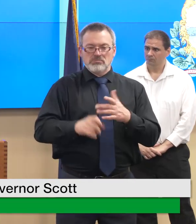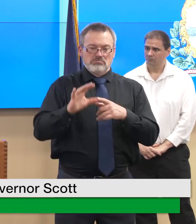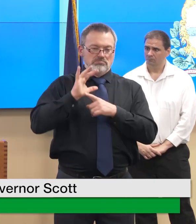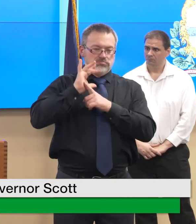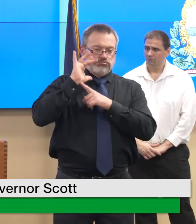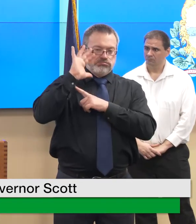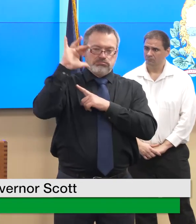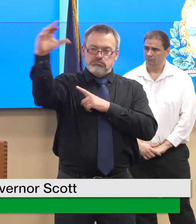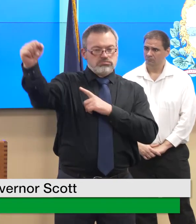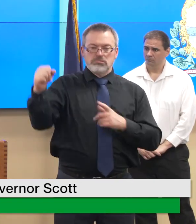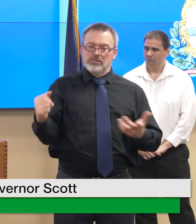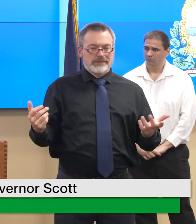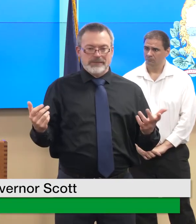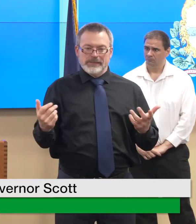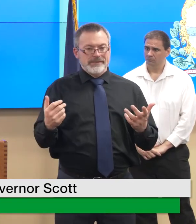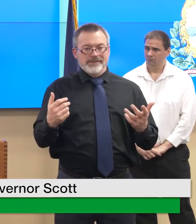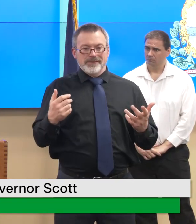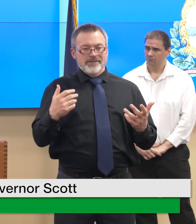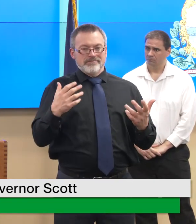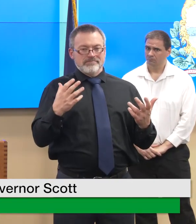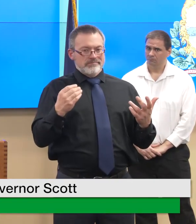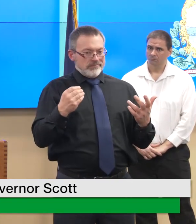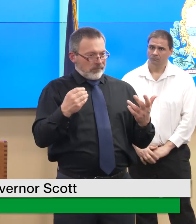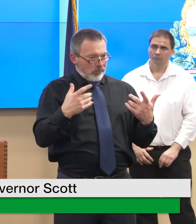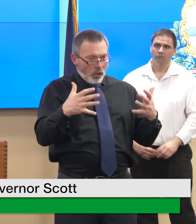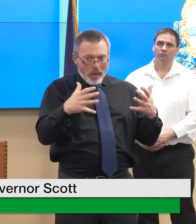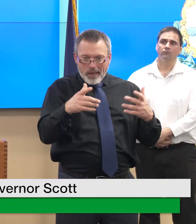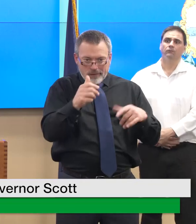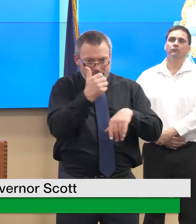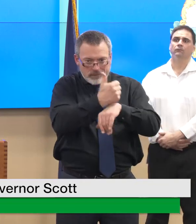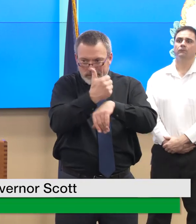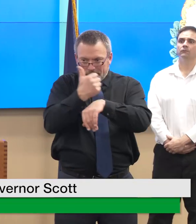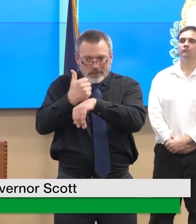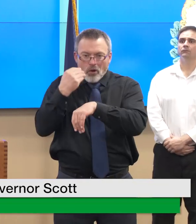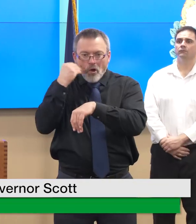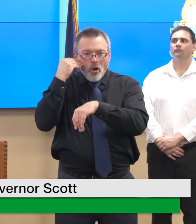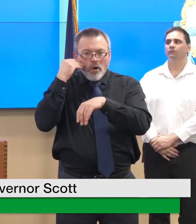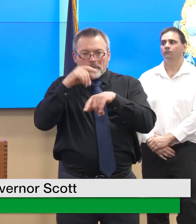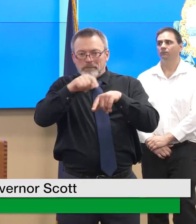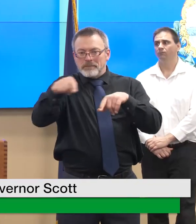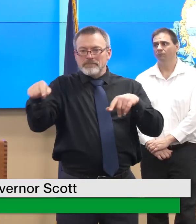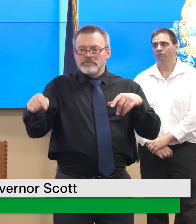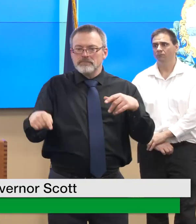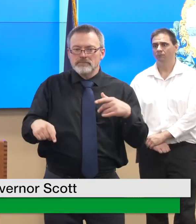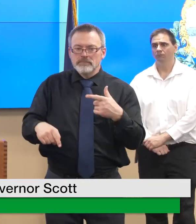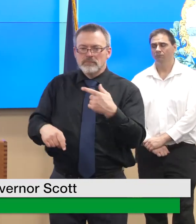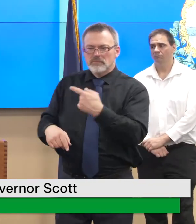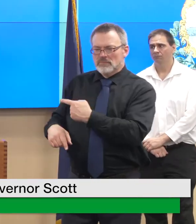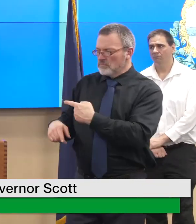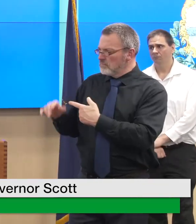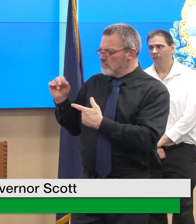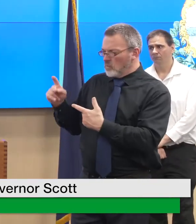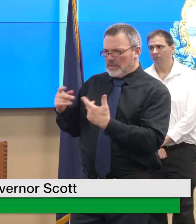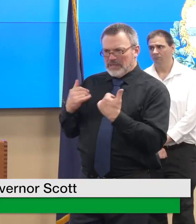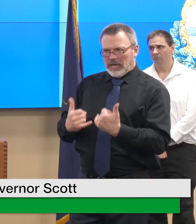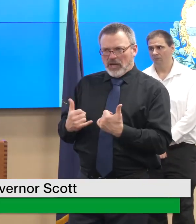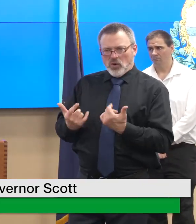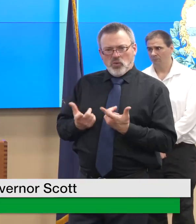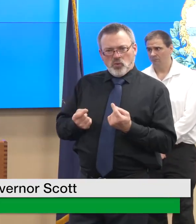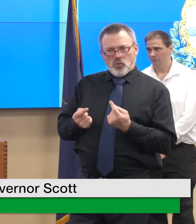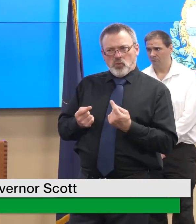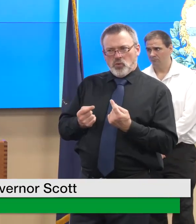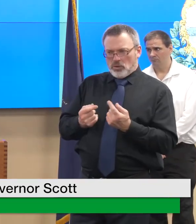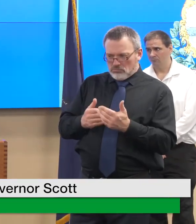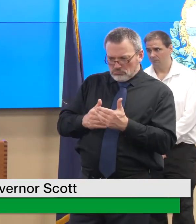the additional development that's taken place in Vermont. So what are those intermediate steps then? What are we looking at here? The